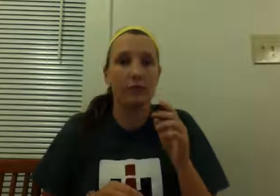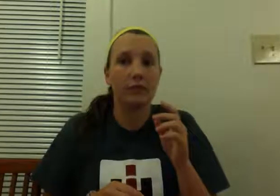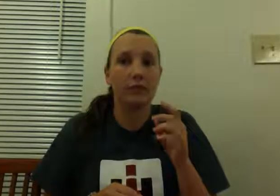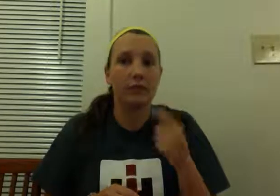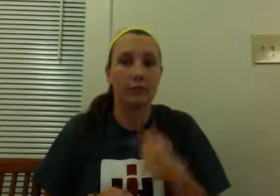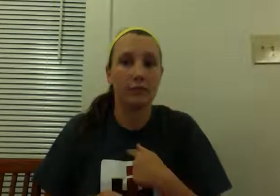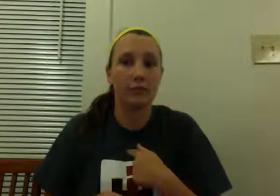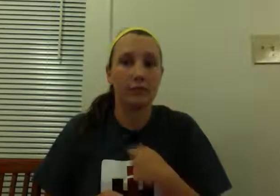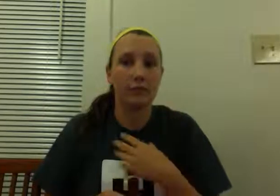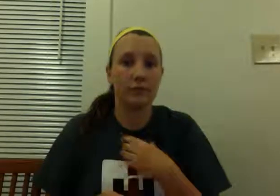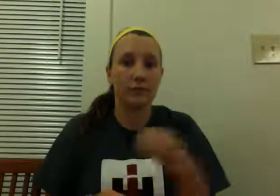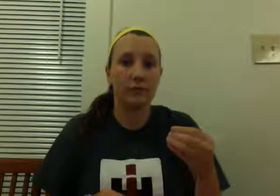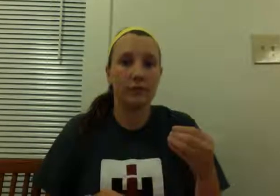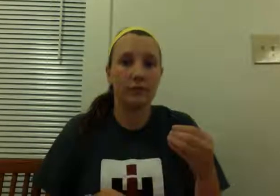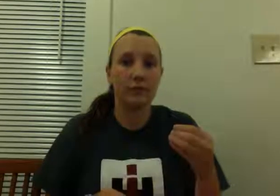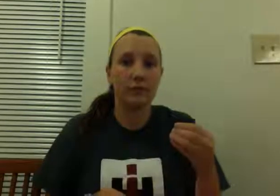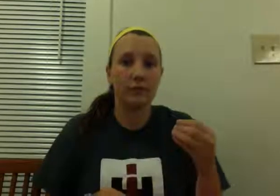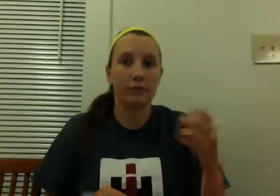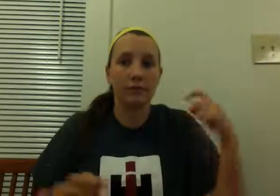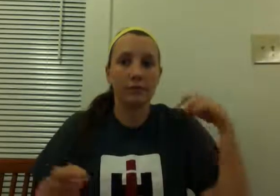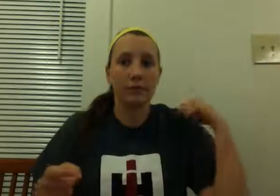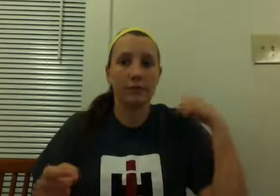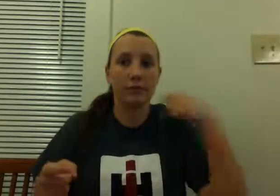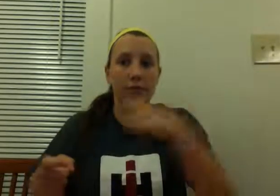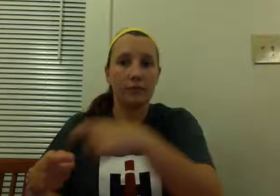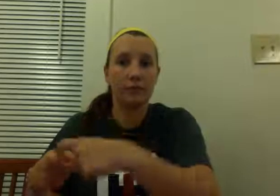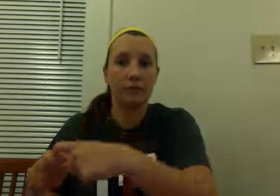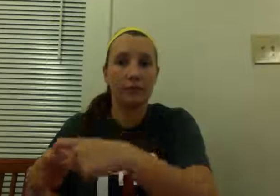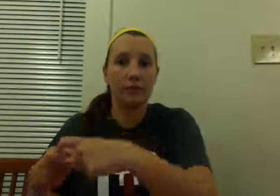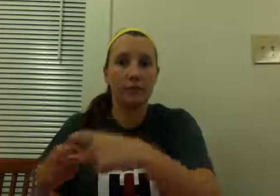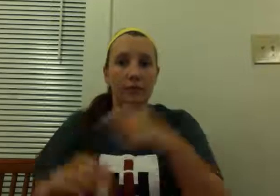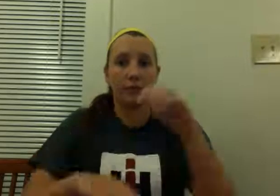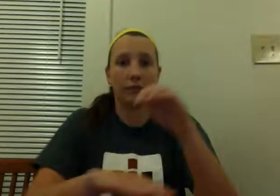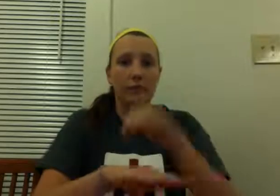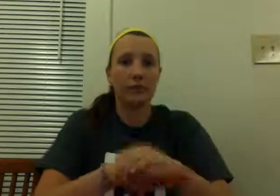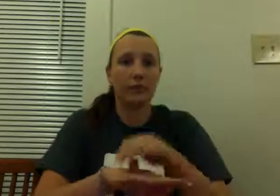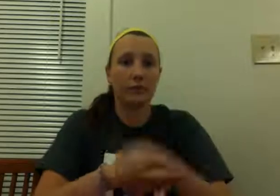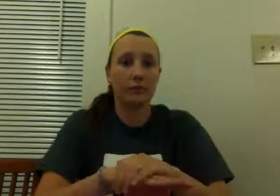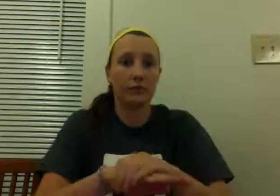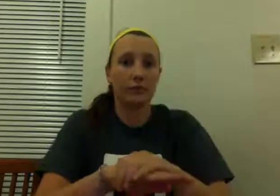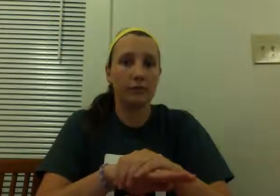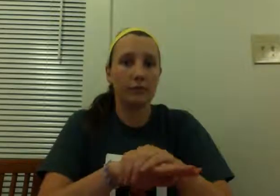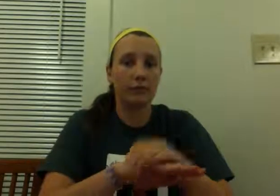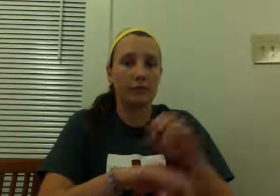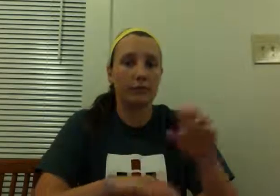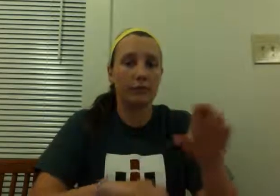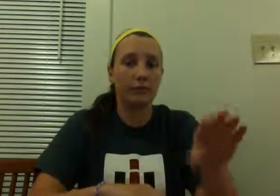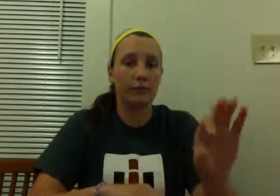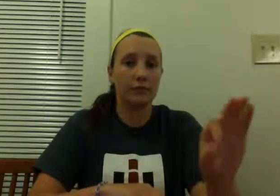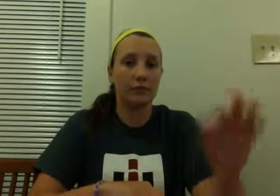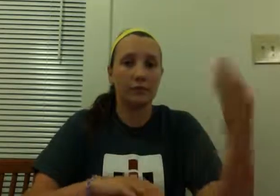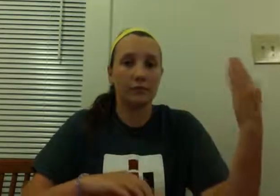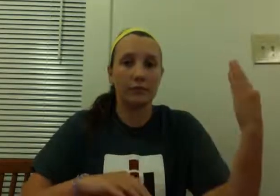Do you guys have of the money outside? I hear you kidding, man. We have to work over our work. We have to work.